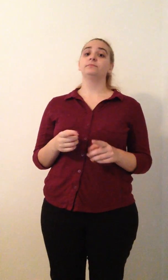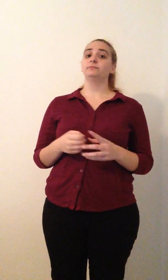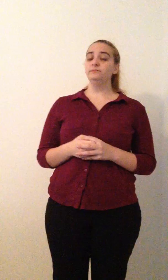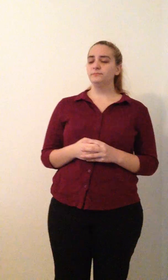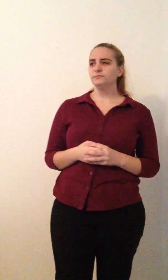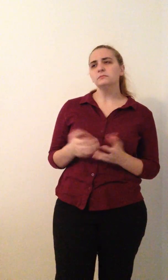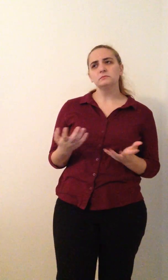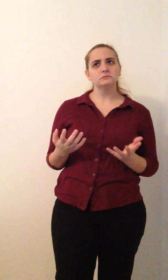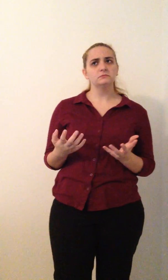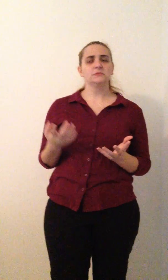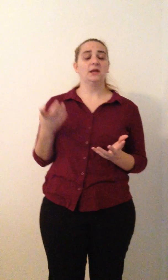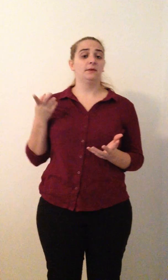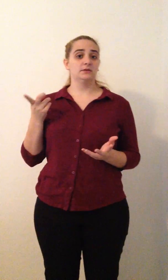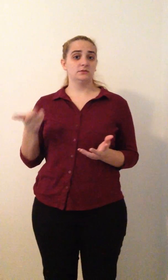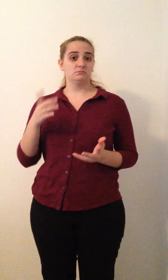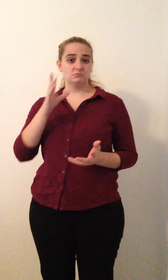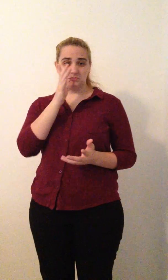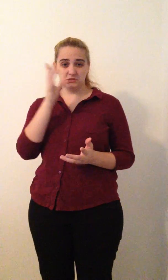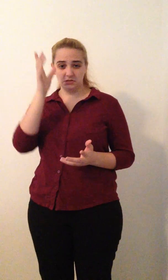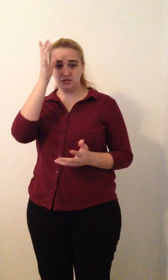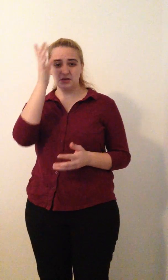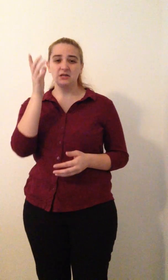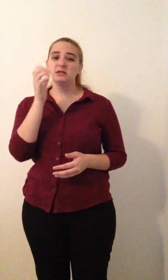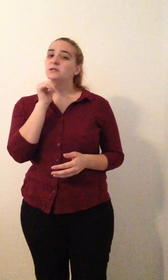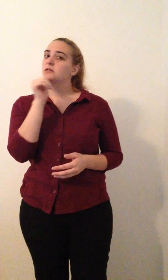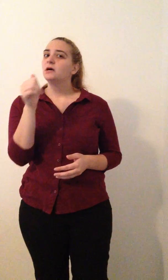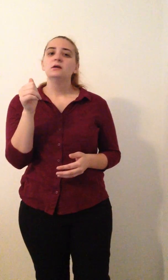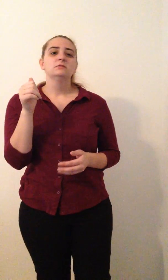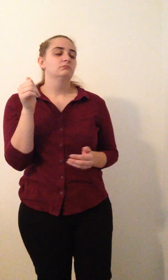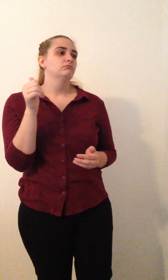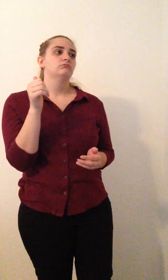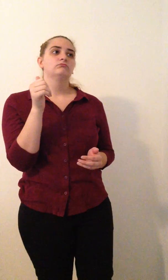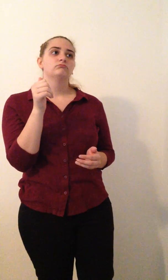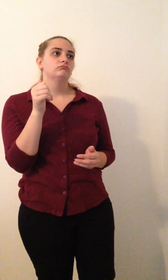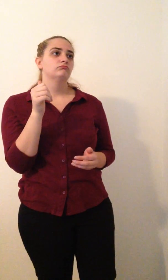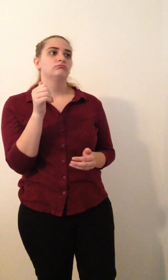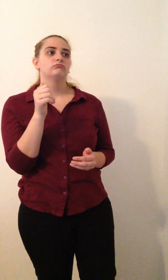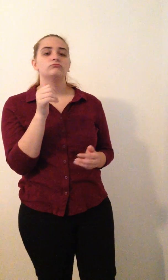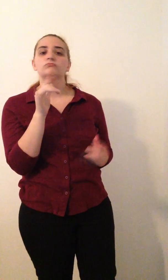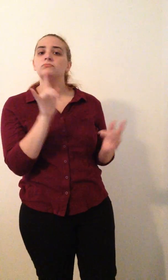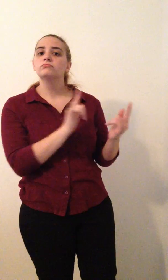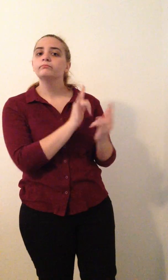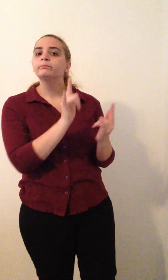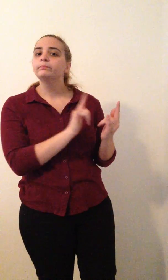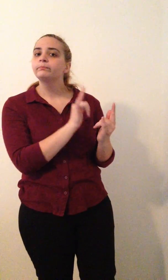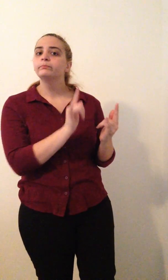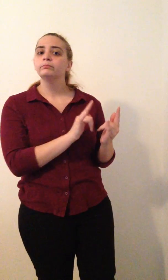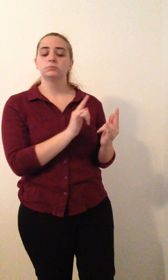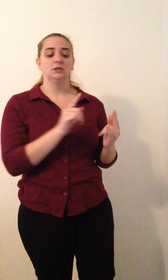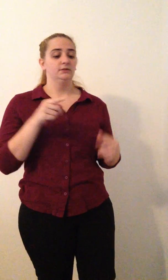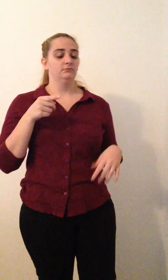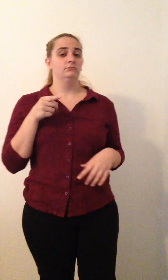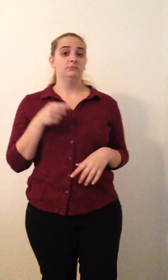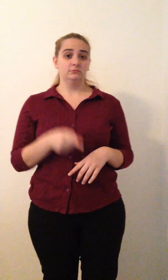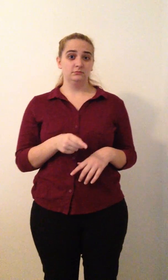emotionally responsive to us, we form an insecure attachment style.